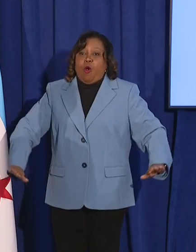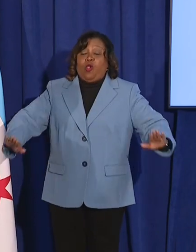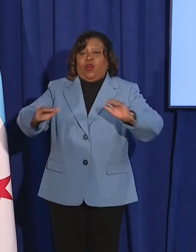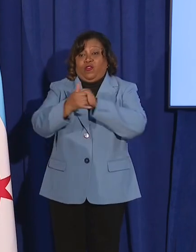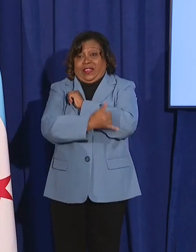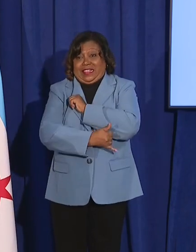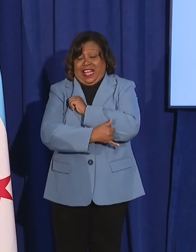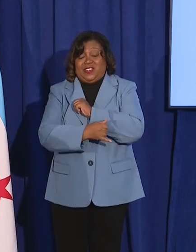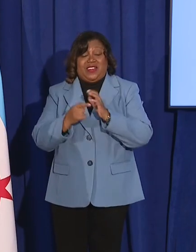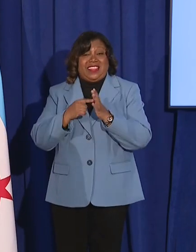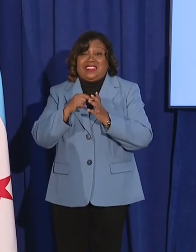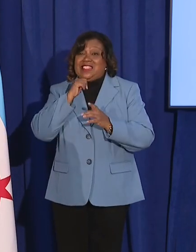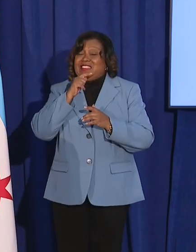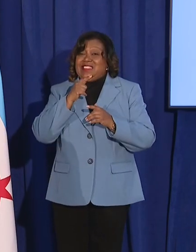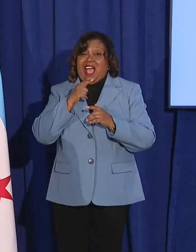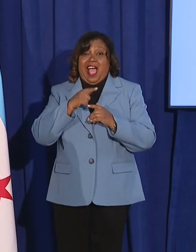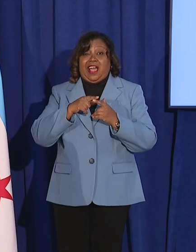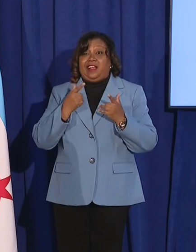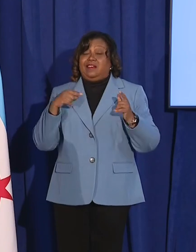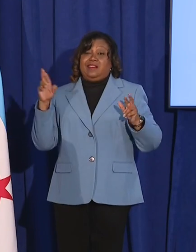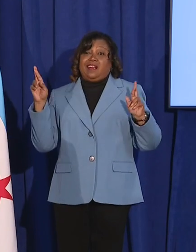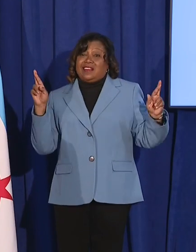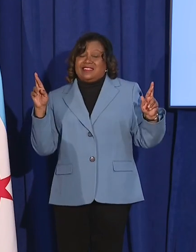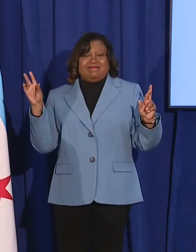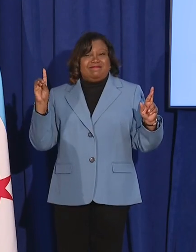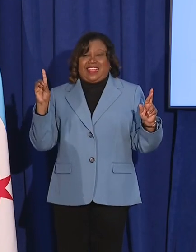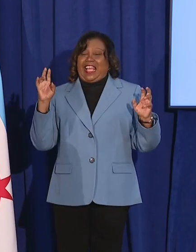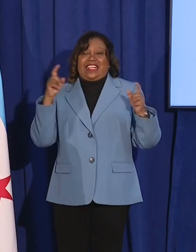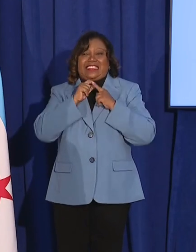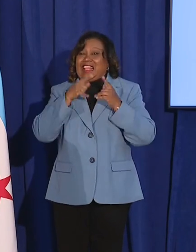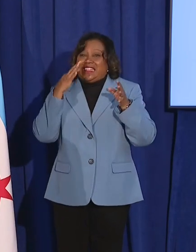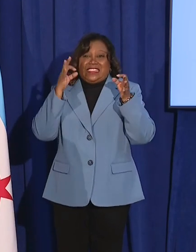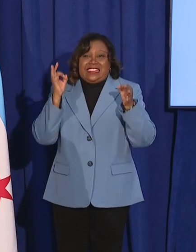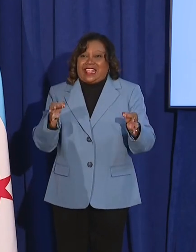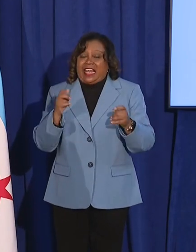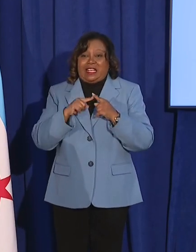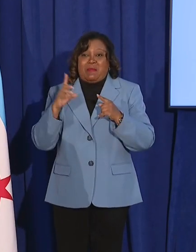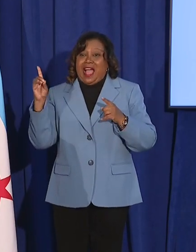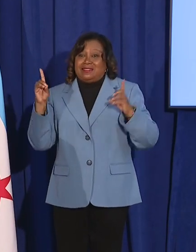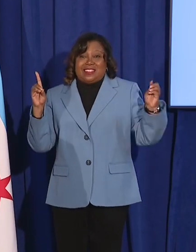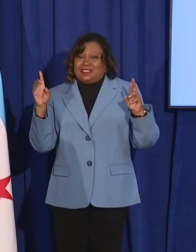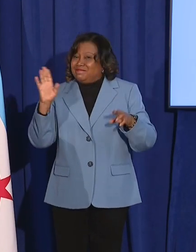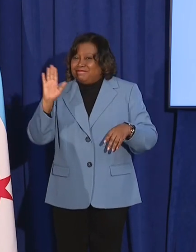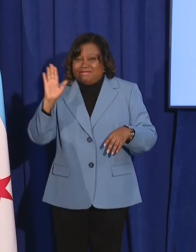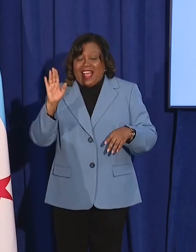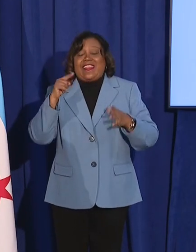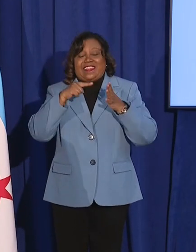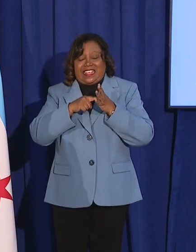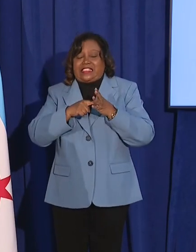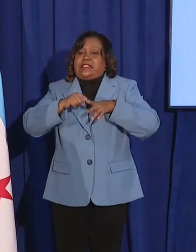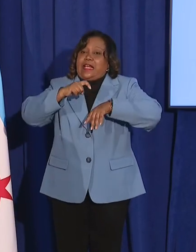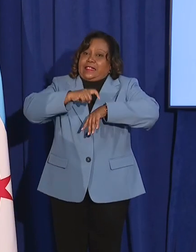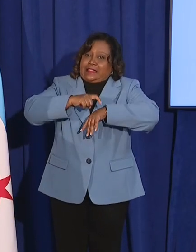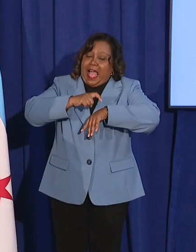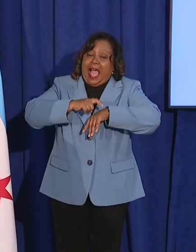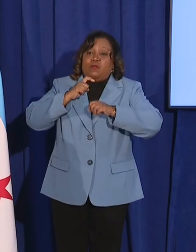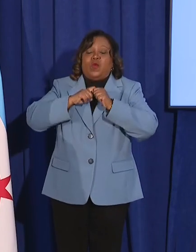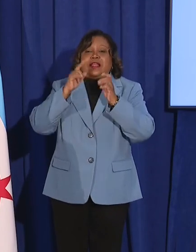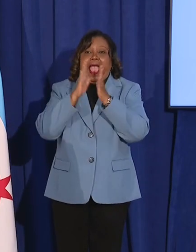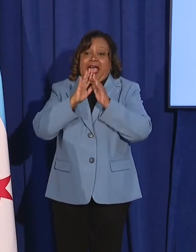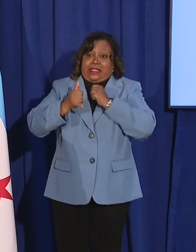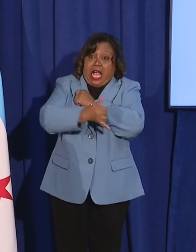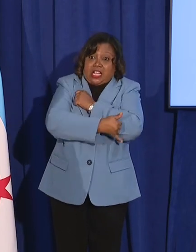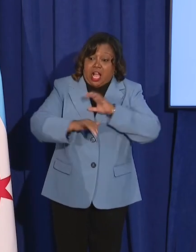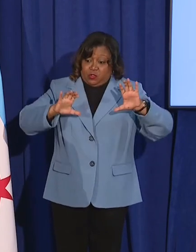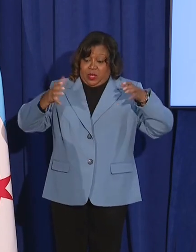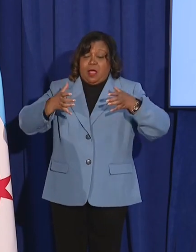country. This is not a partisan issue, and so it should not be decided by partisanship. This is a time when, as a